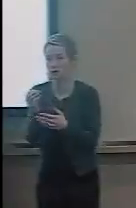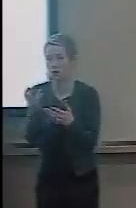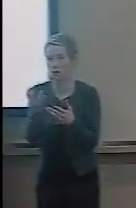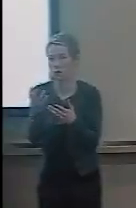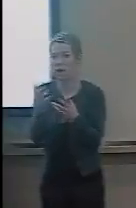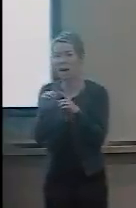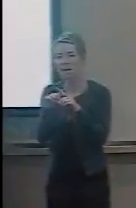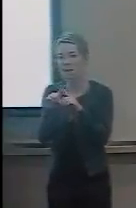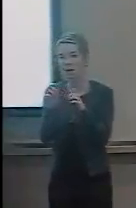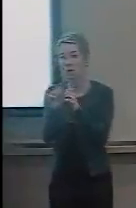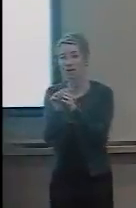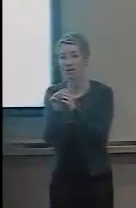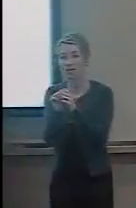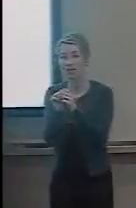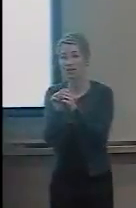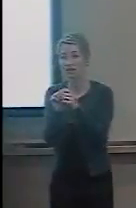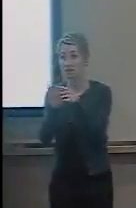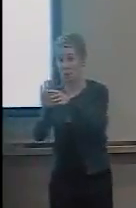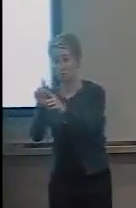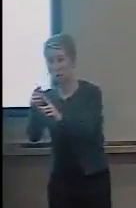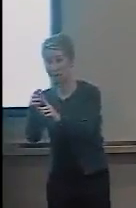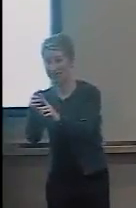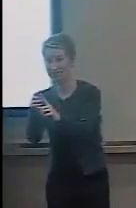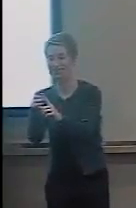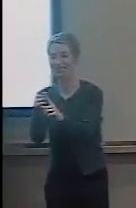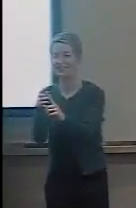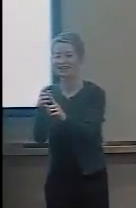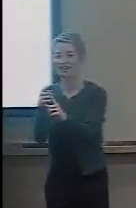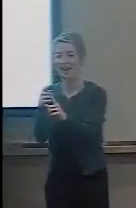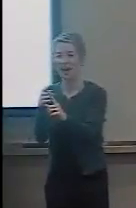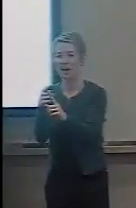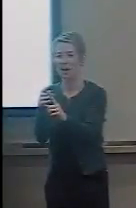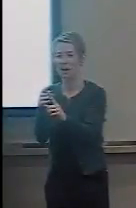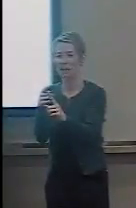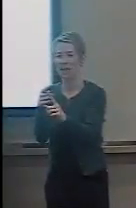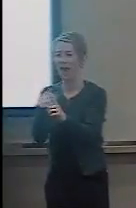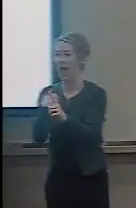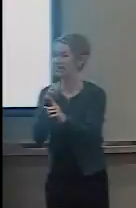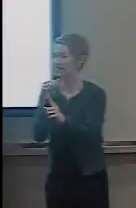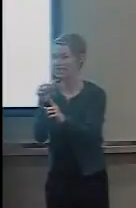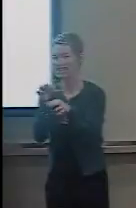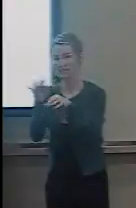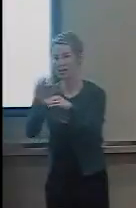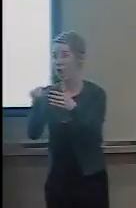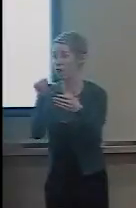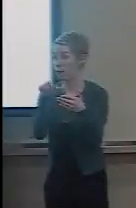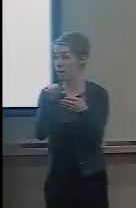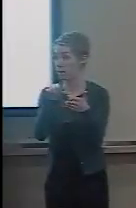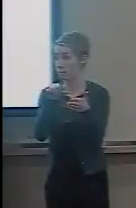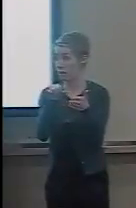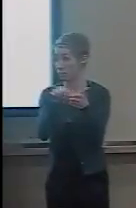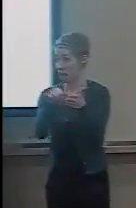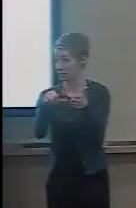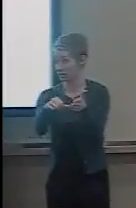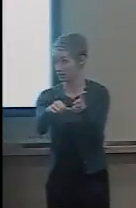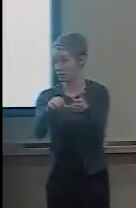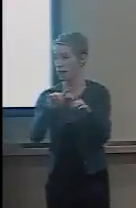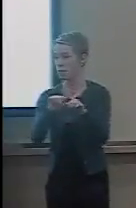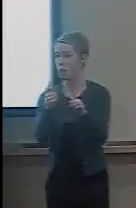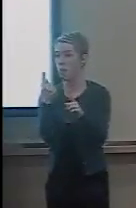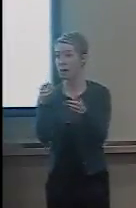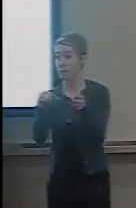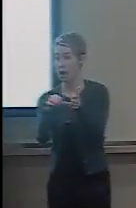As far as the second part of that is that there is, I didn't tell you about all the buttons, but one of the buttons on the user interface is